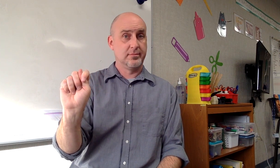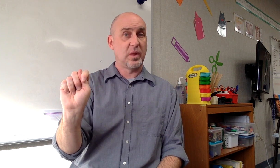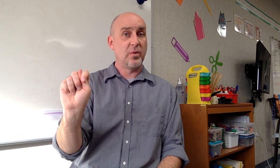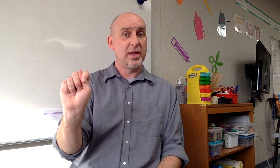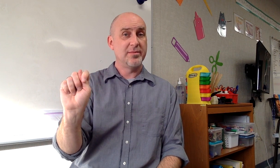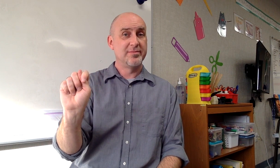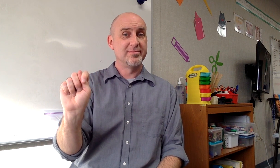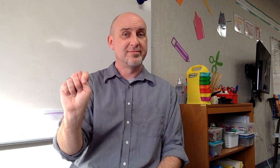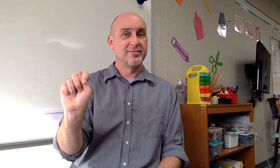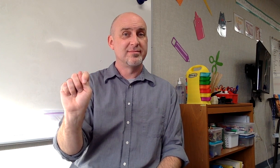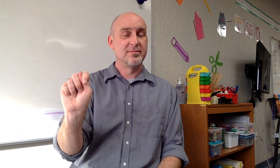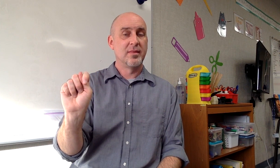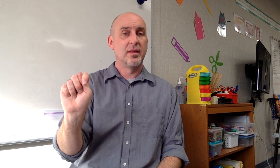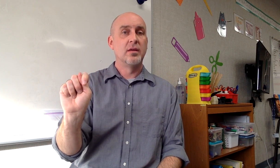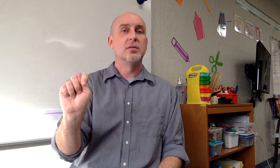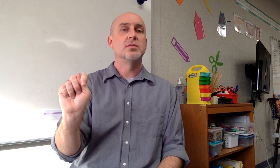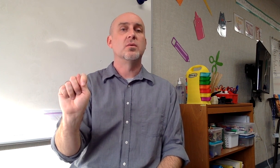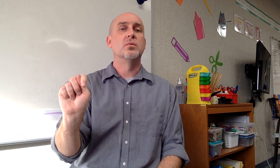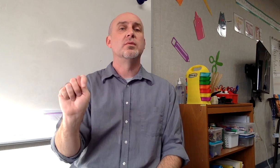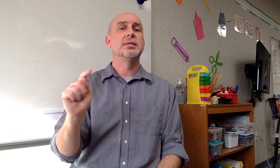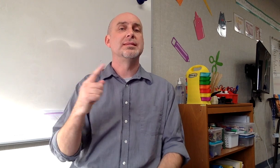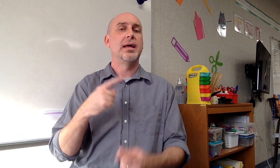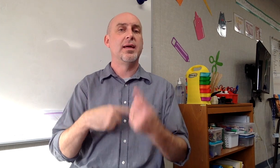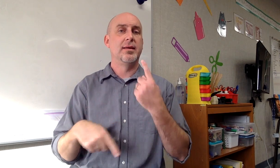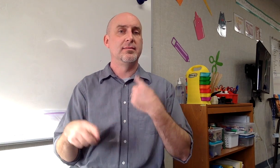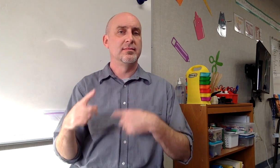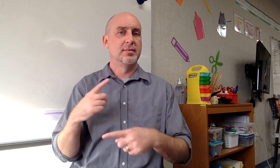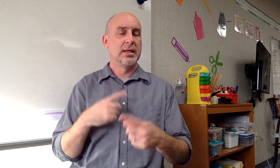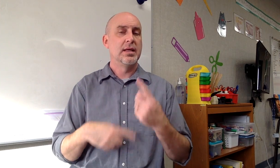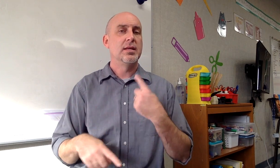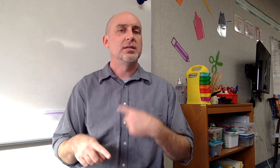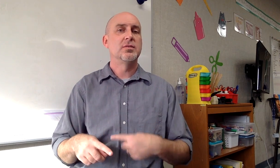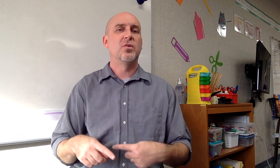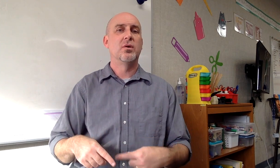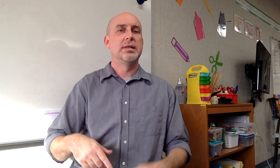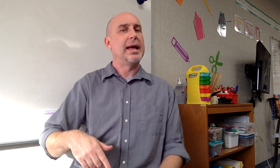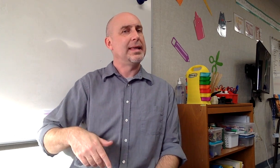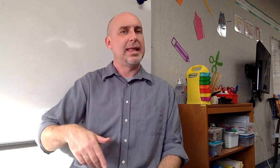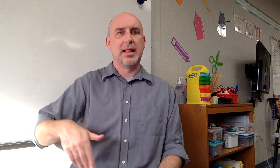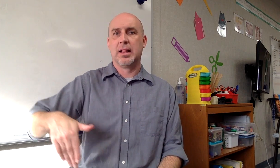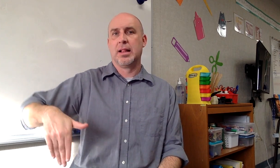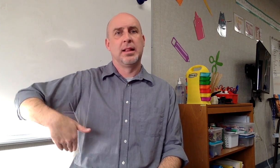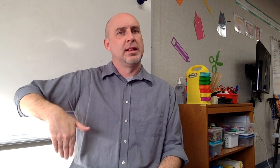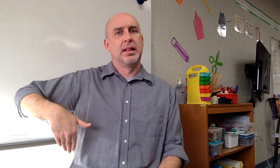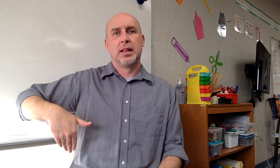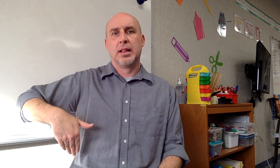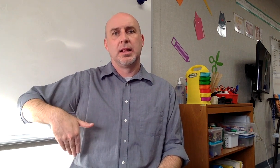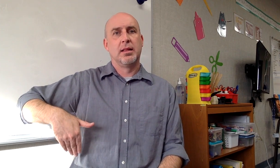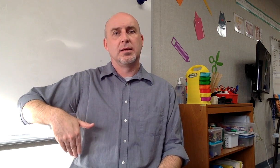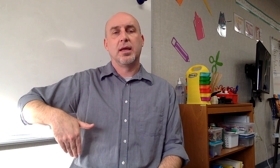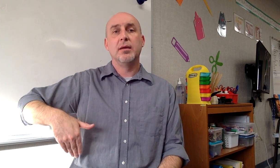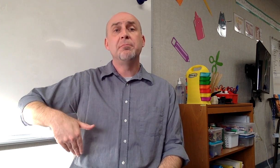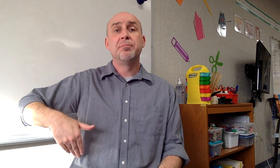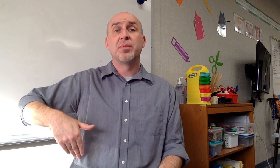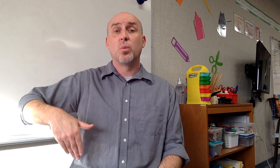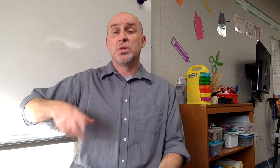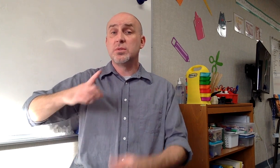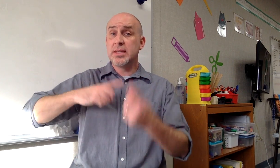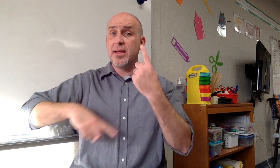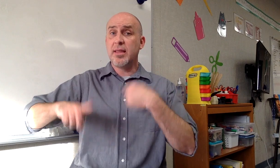All right? So the sign is for not yet. Okay? When you sign that,